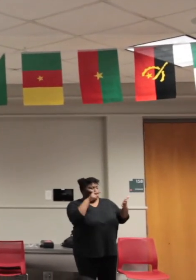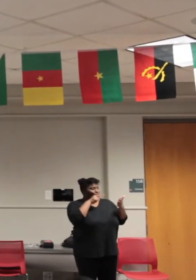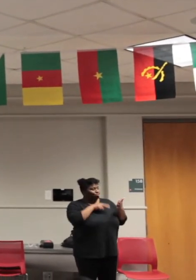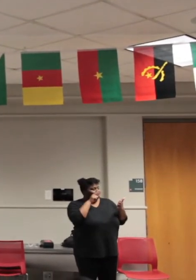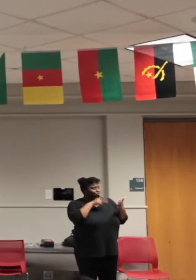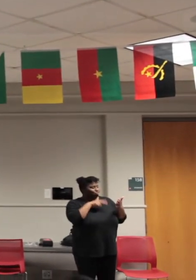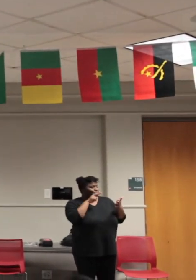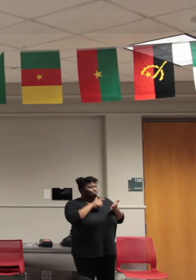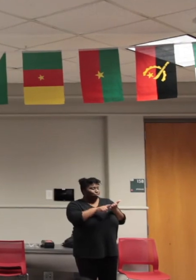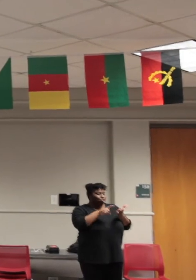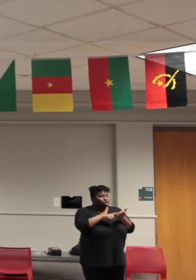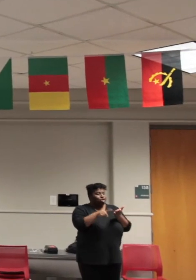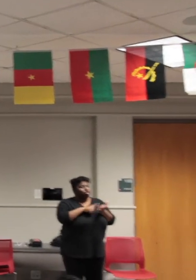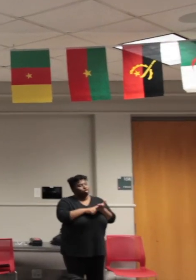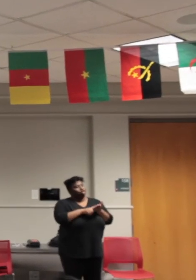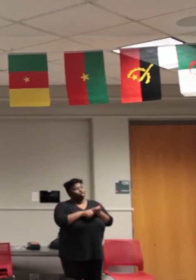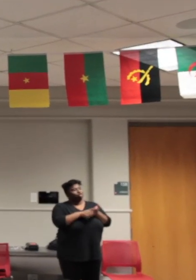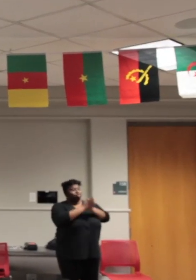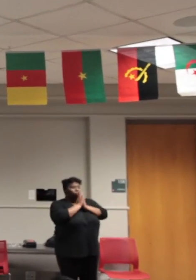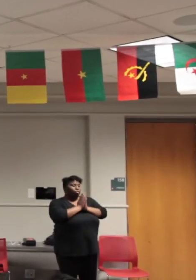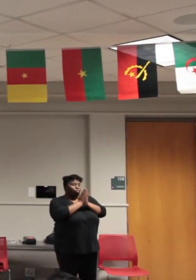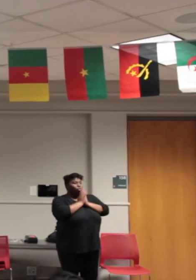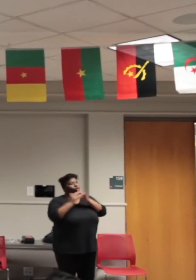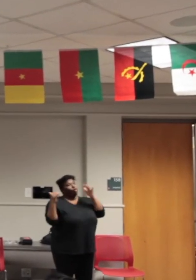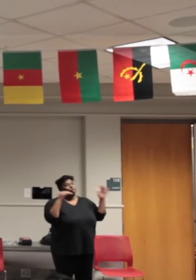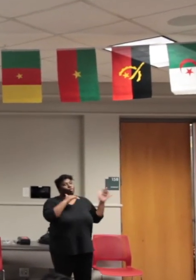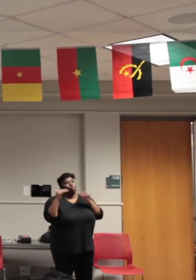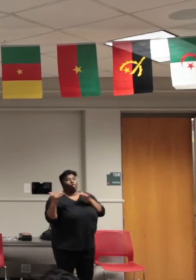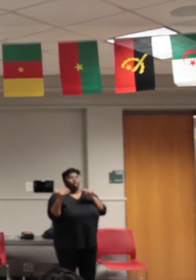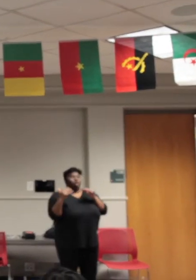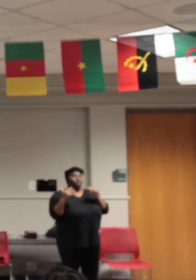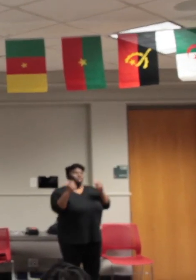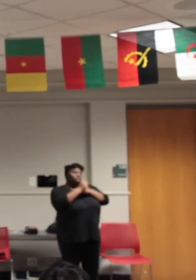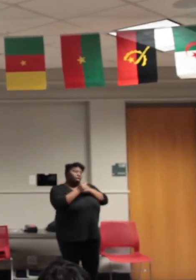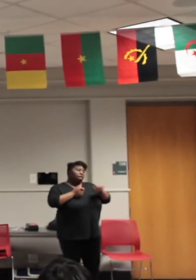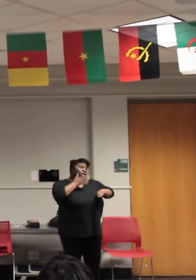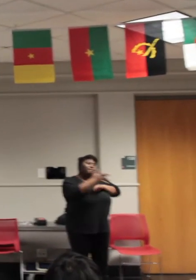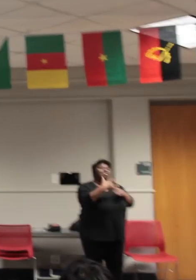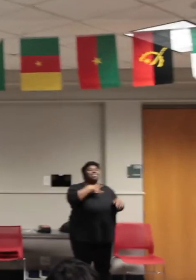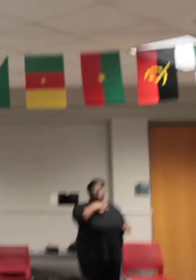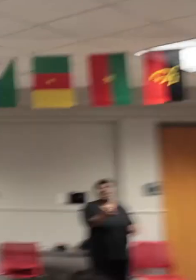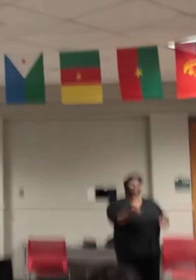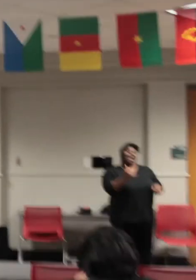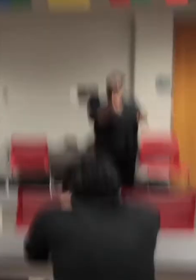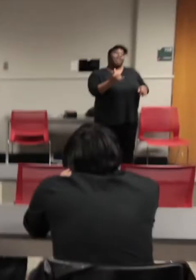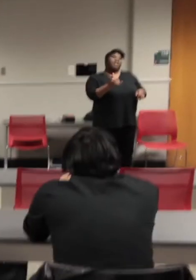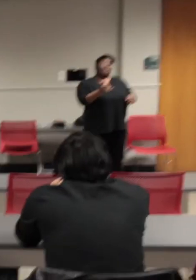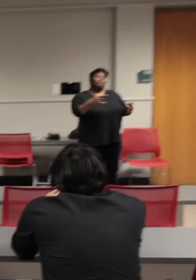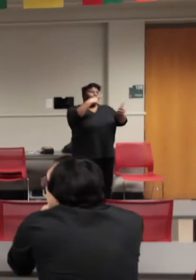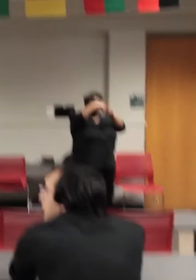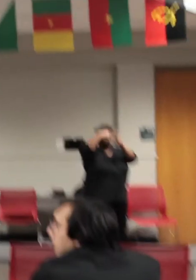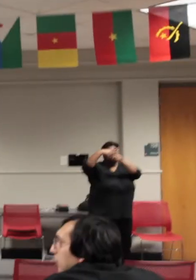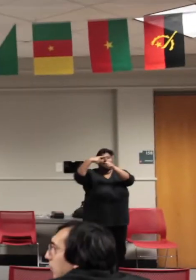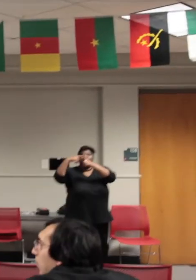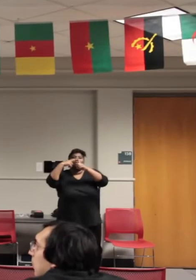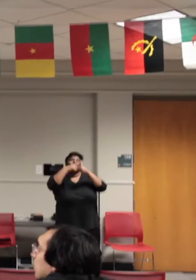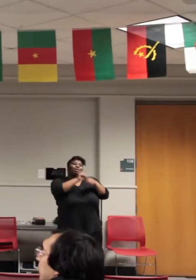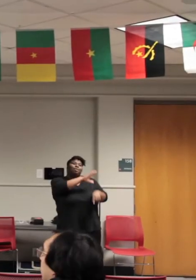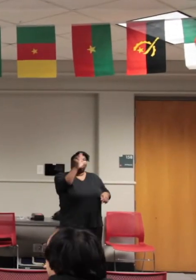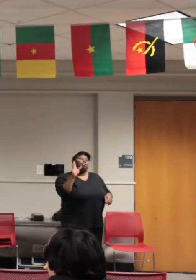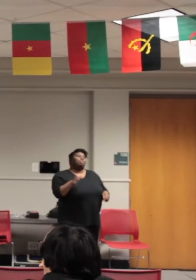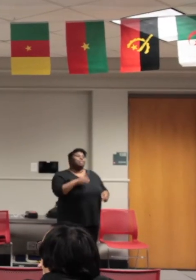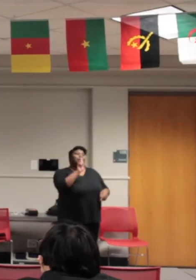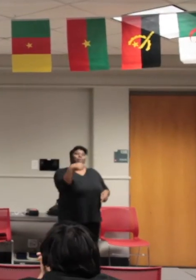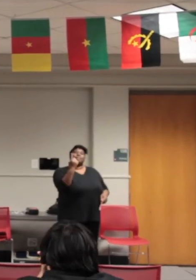prayer over ceasing, meditation on the seasons, love over lack, guard the weak, kind words only, positive words only, positive endings only,